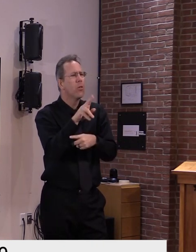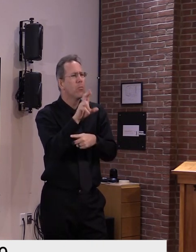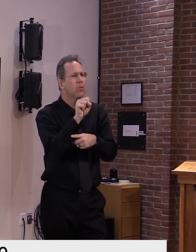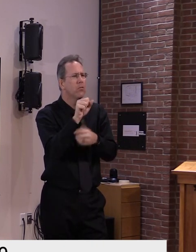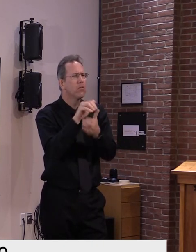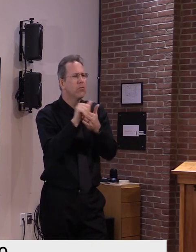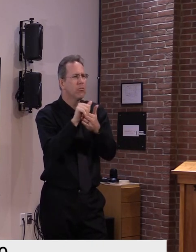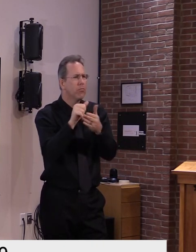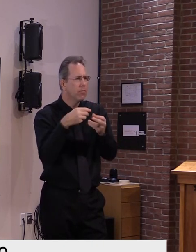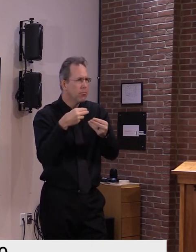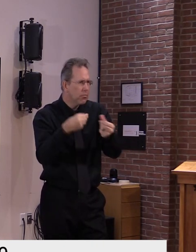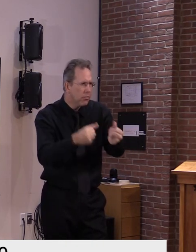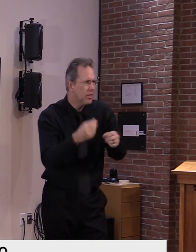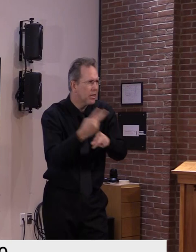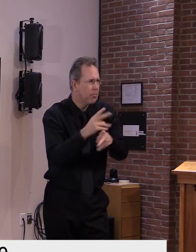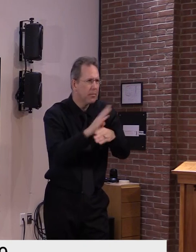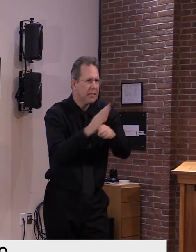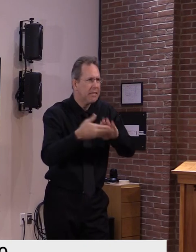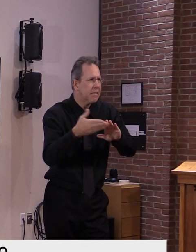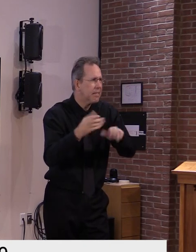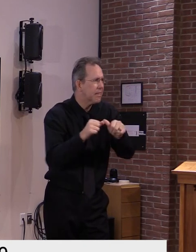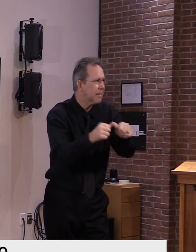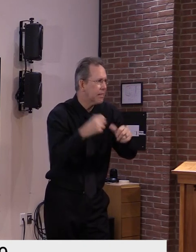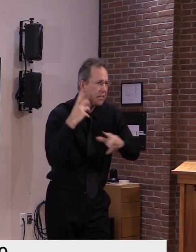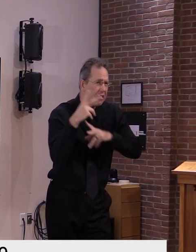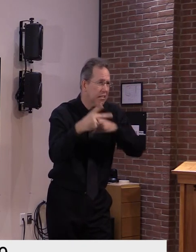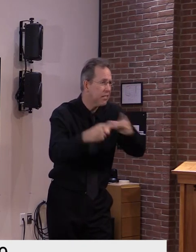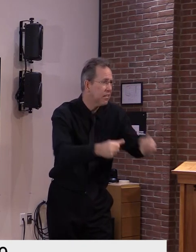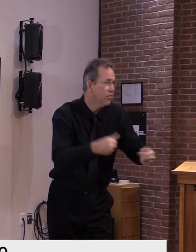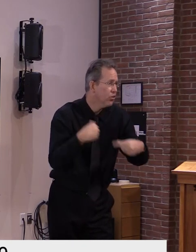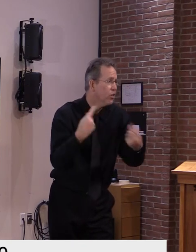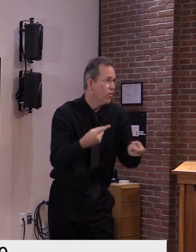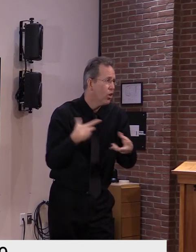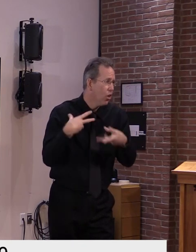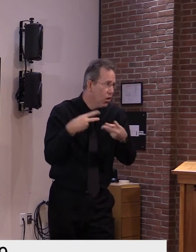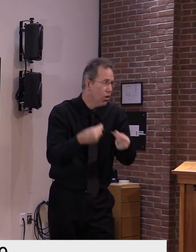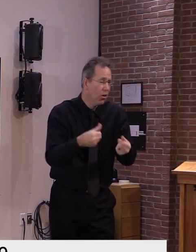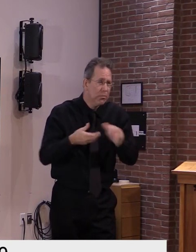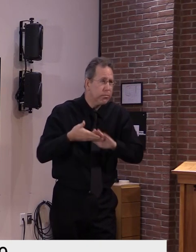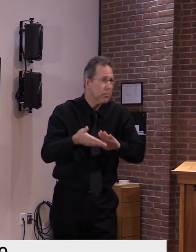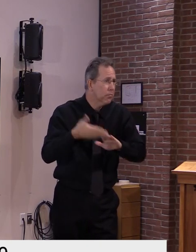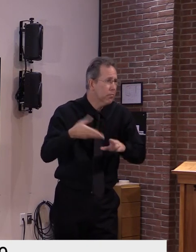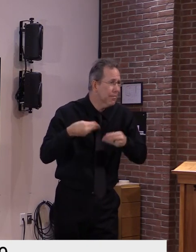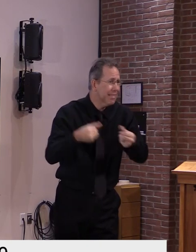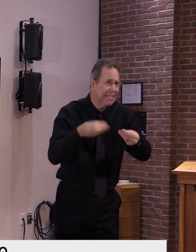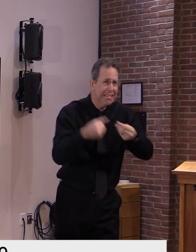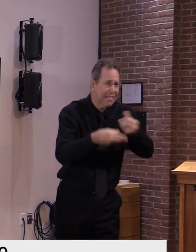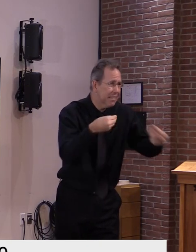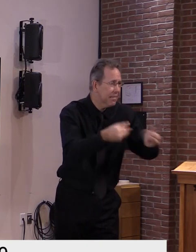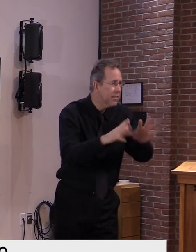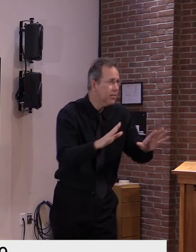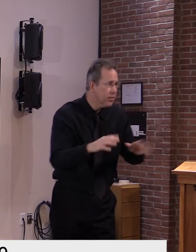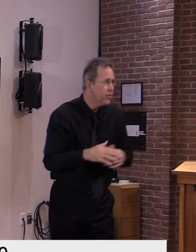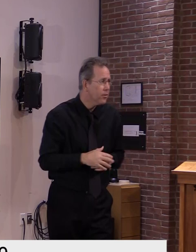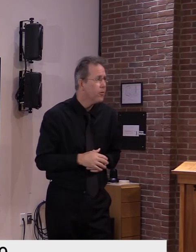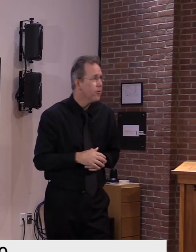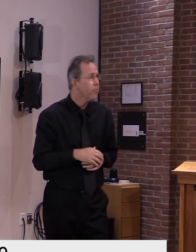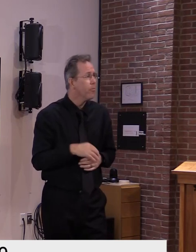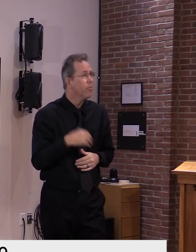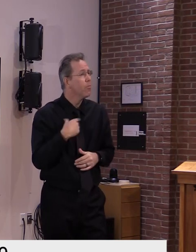we speak over the next couple of weeks. And we specifically wanted to